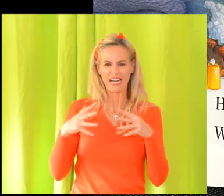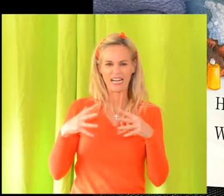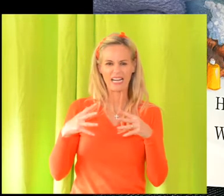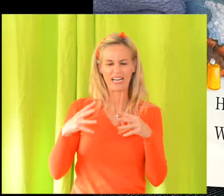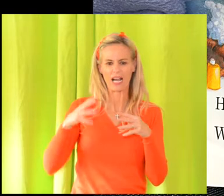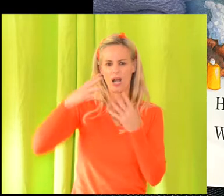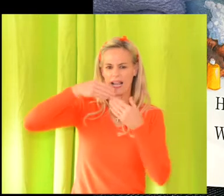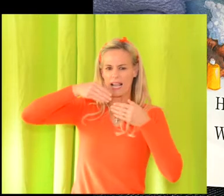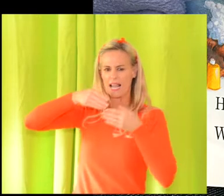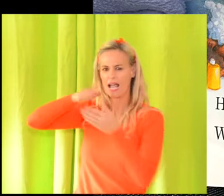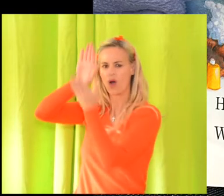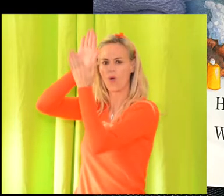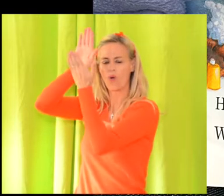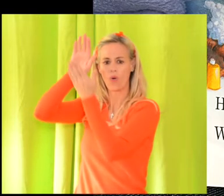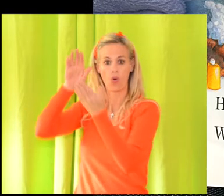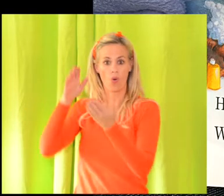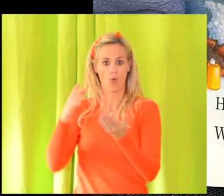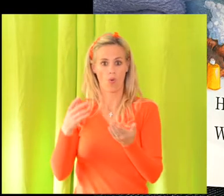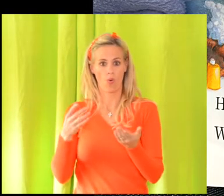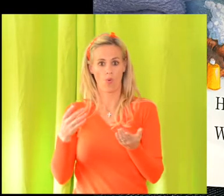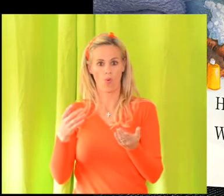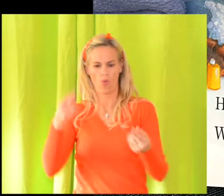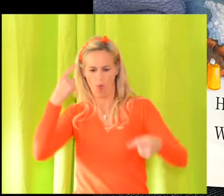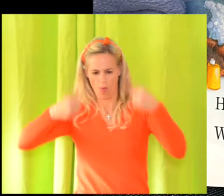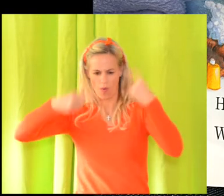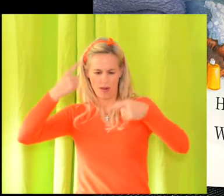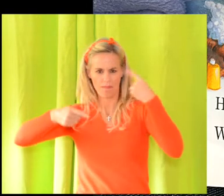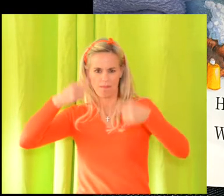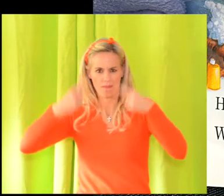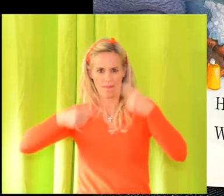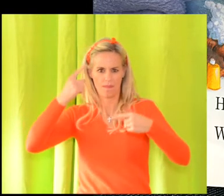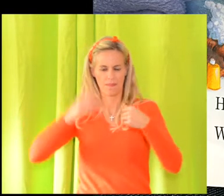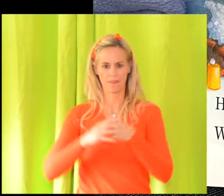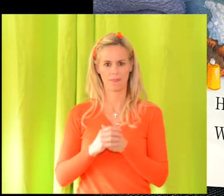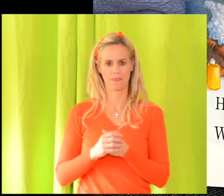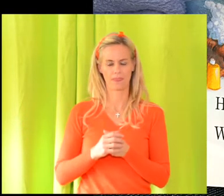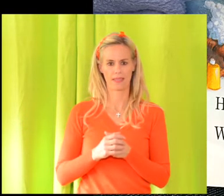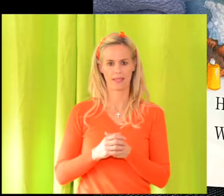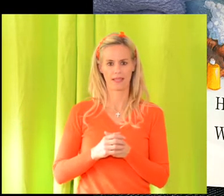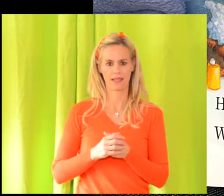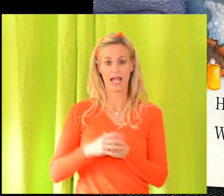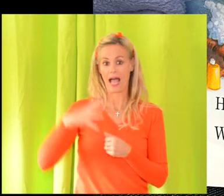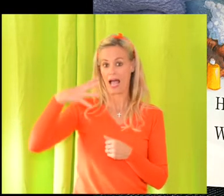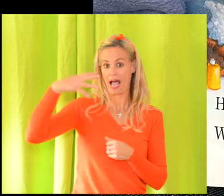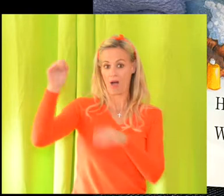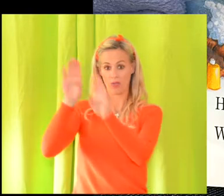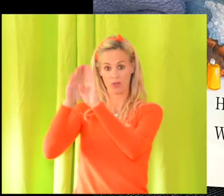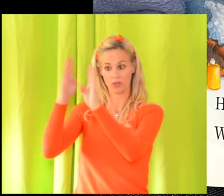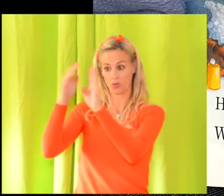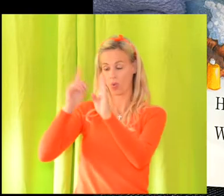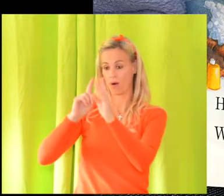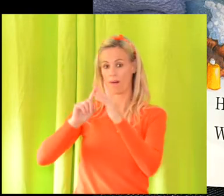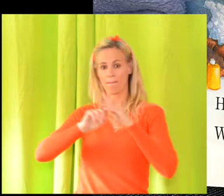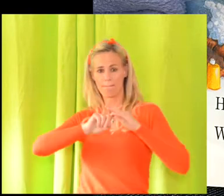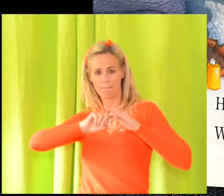Hissing, yowling, what a spat. Out the pet door, cats all